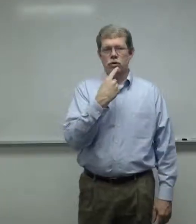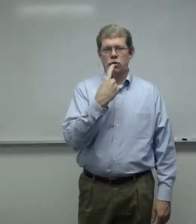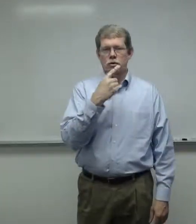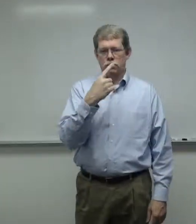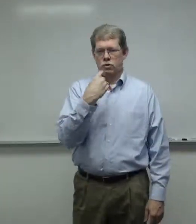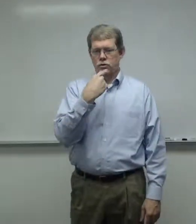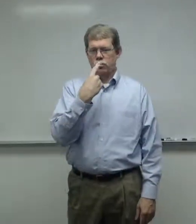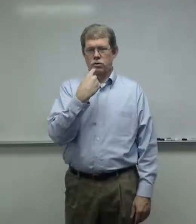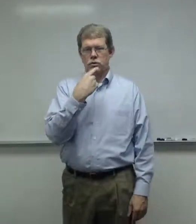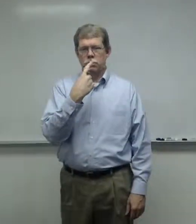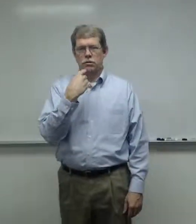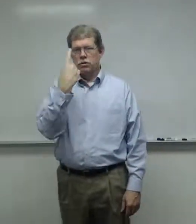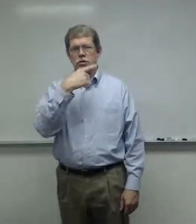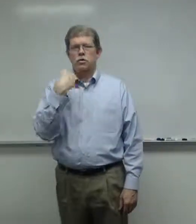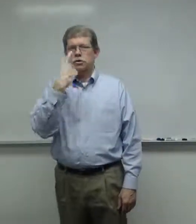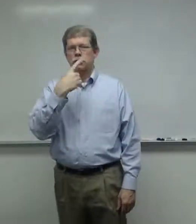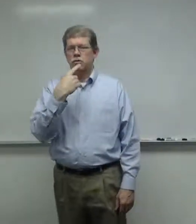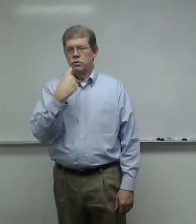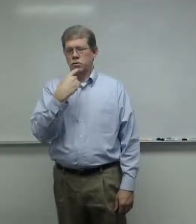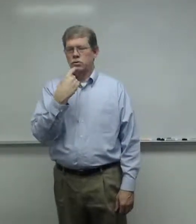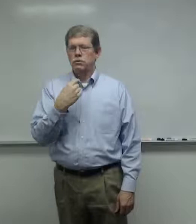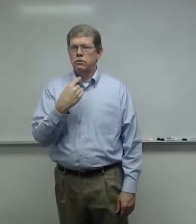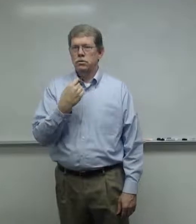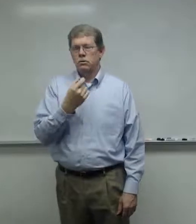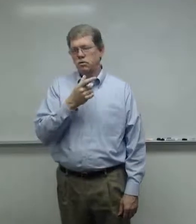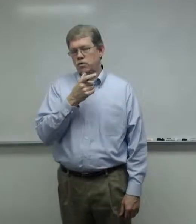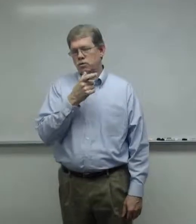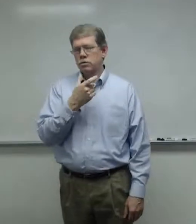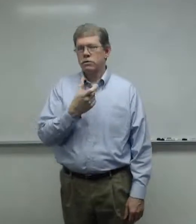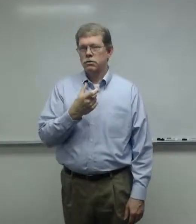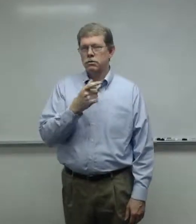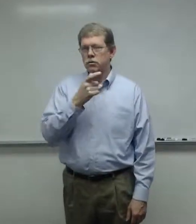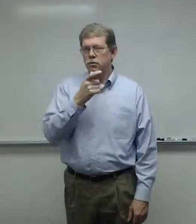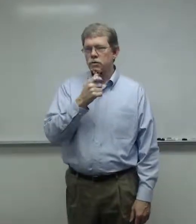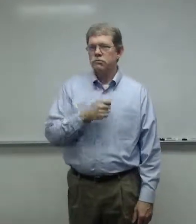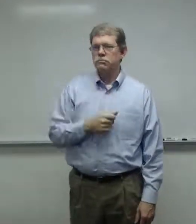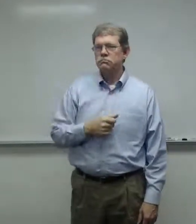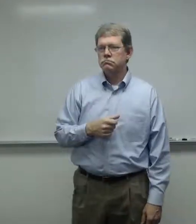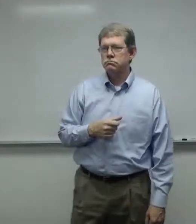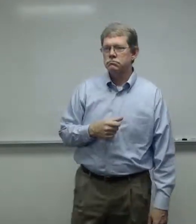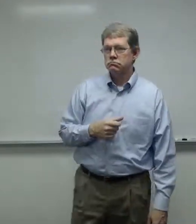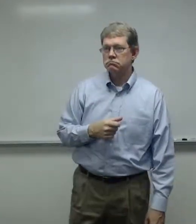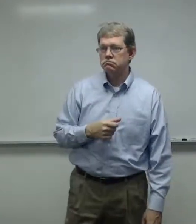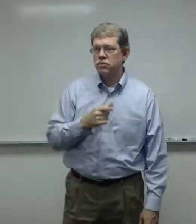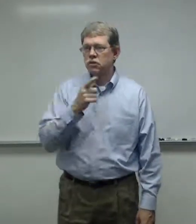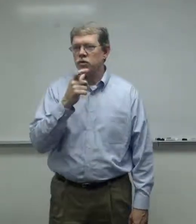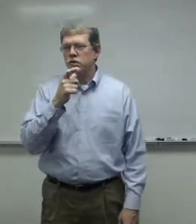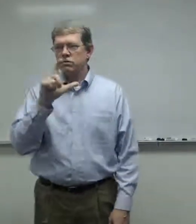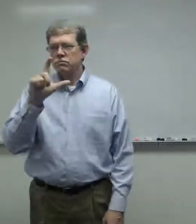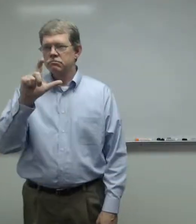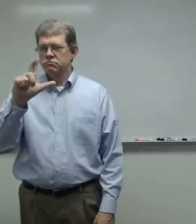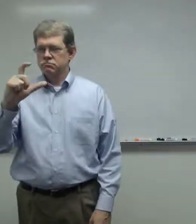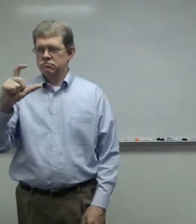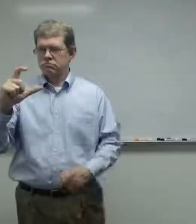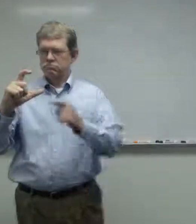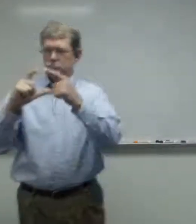finger that goes around the mouth. She waits for signing.